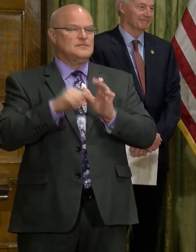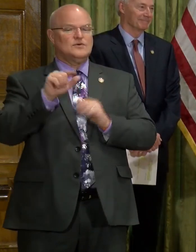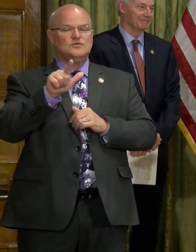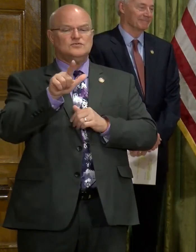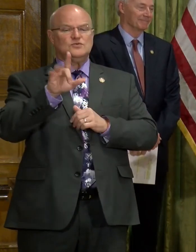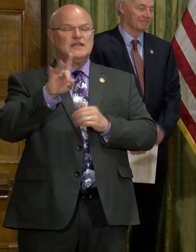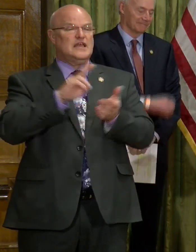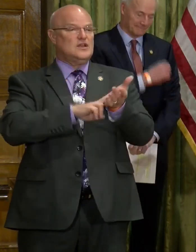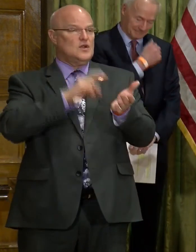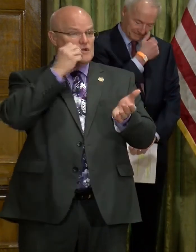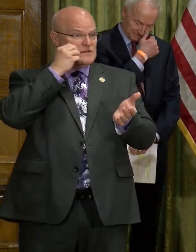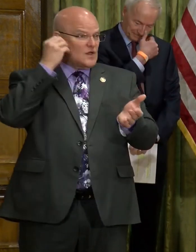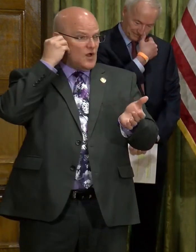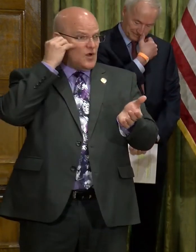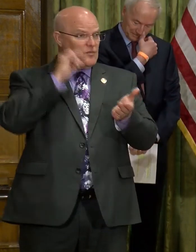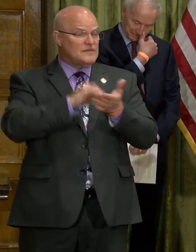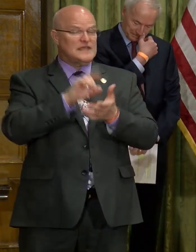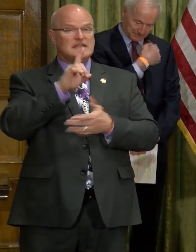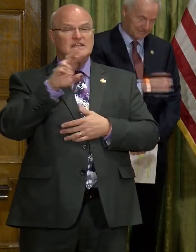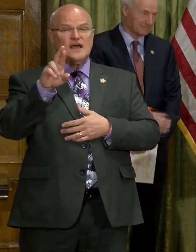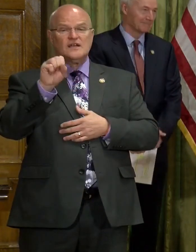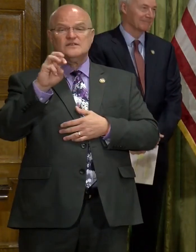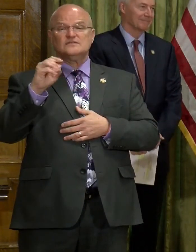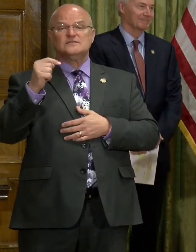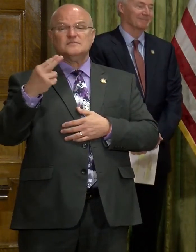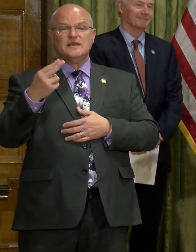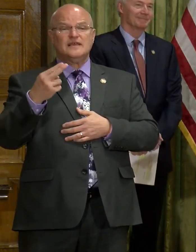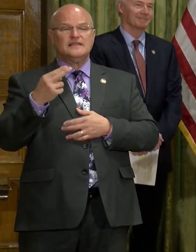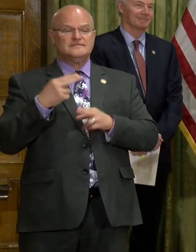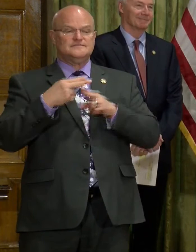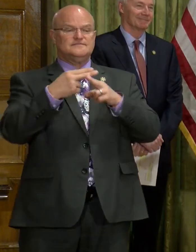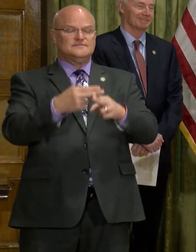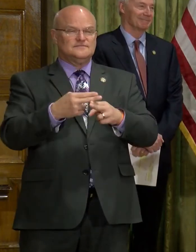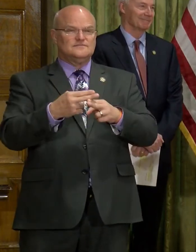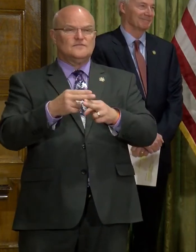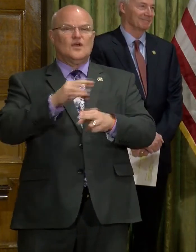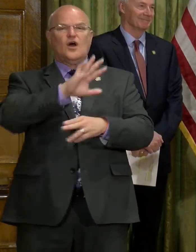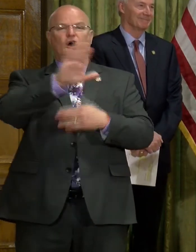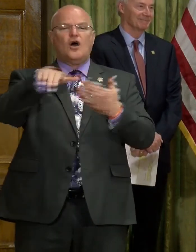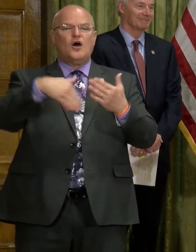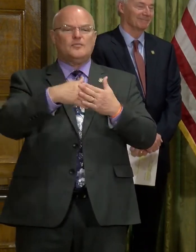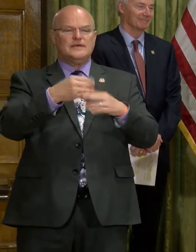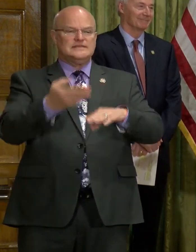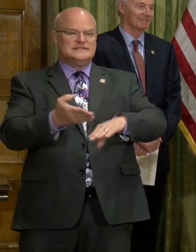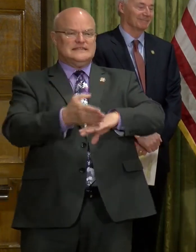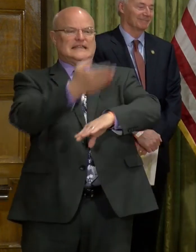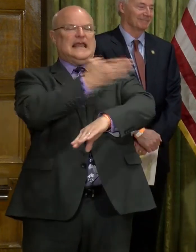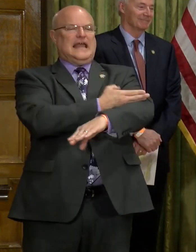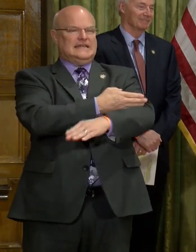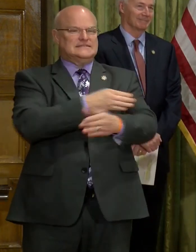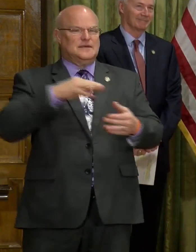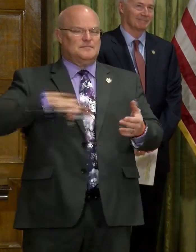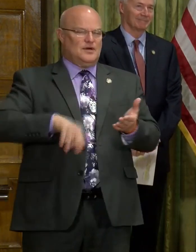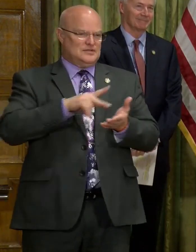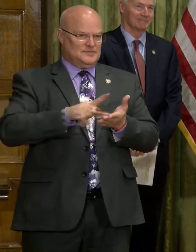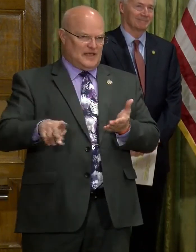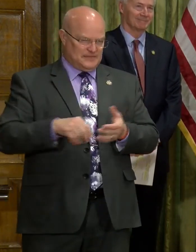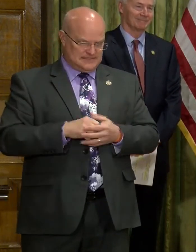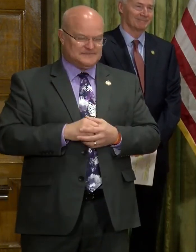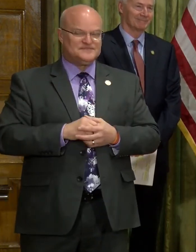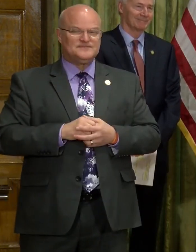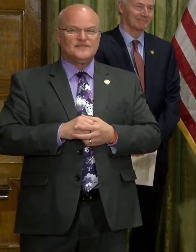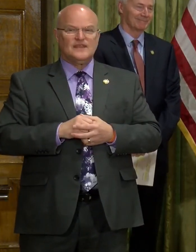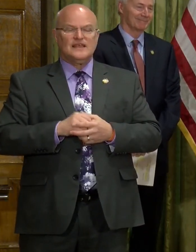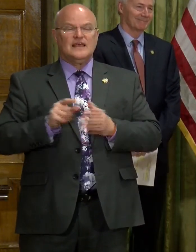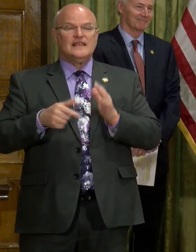28 nursing homes that Dr. Smith referenced will all fall in for the enhanced bonus payments. And I guess one final note, these